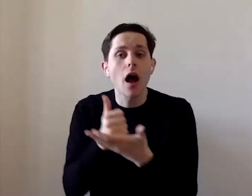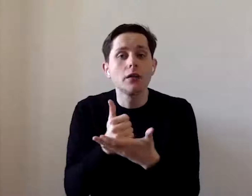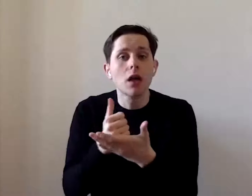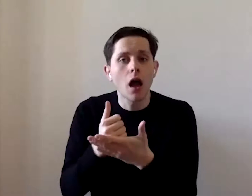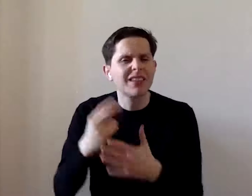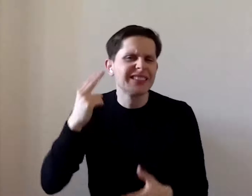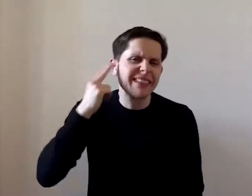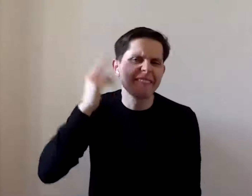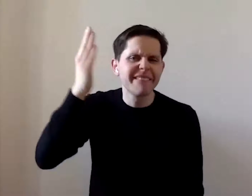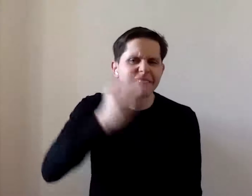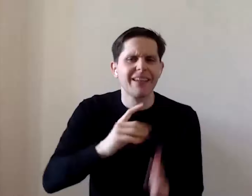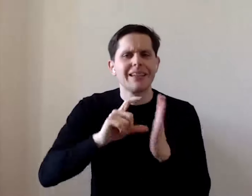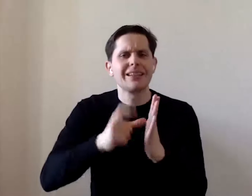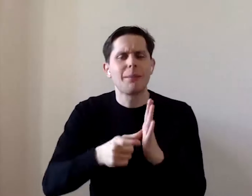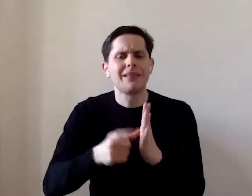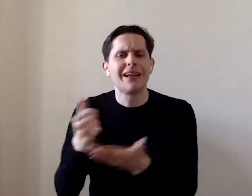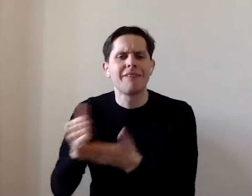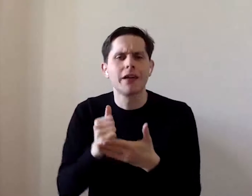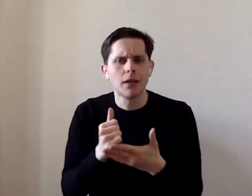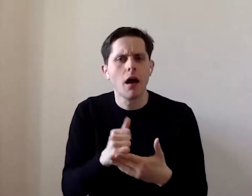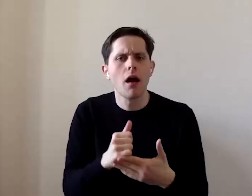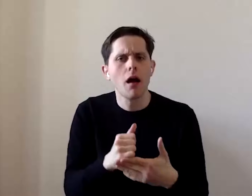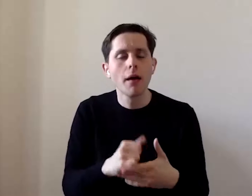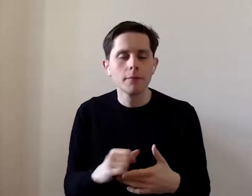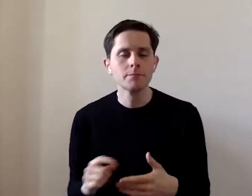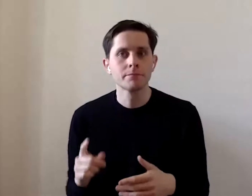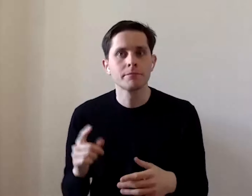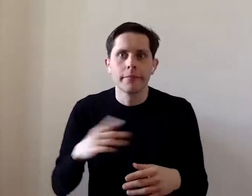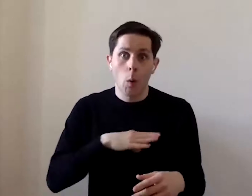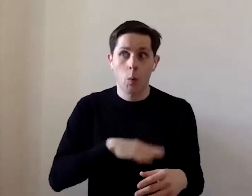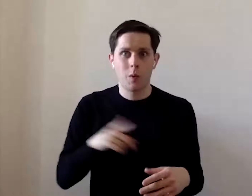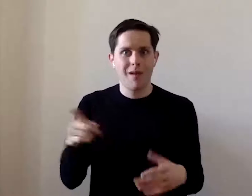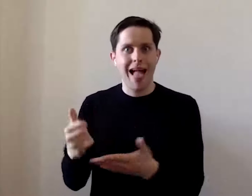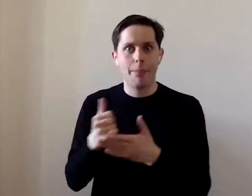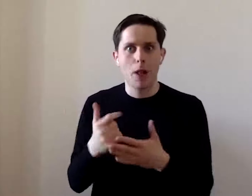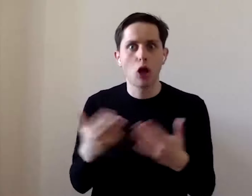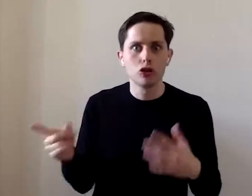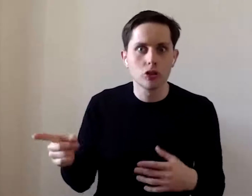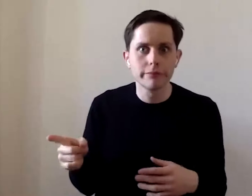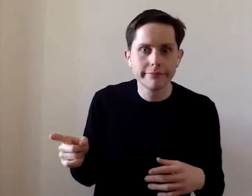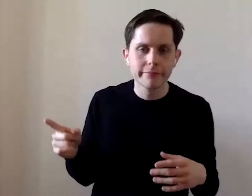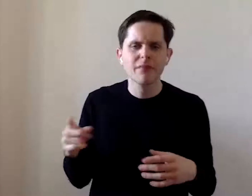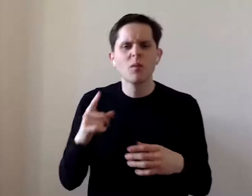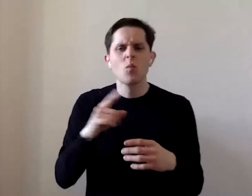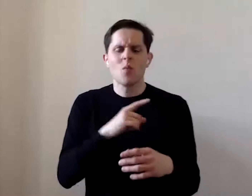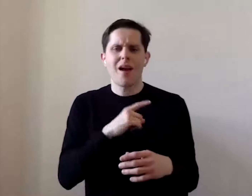I had a deaf disability advisor. They knew what I needed. And it meant